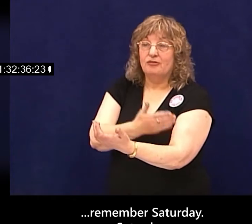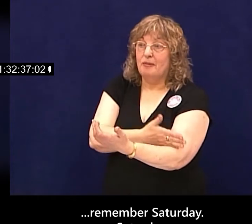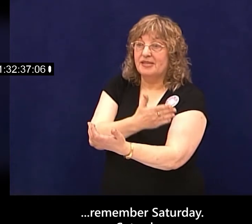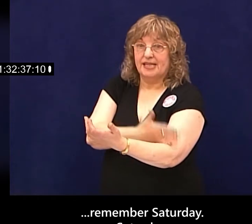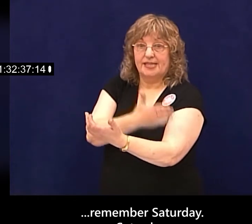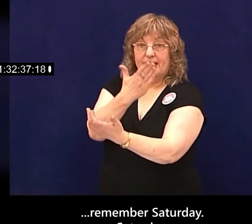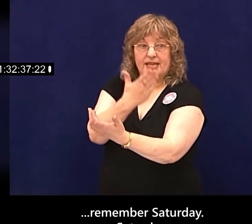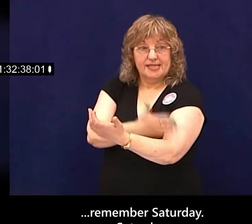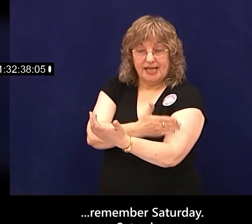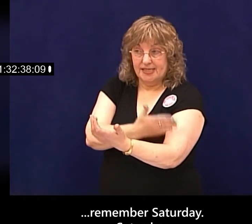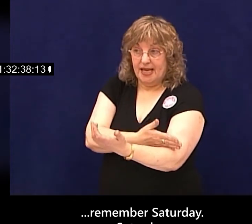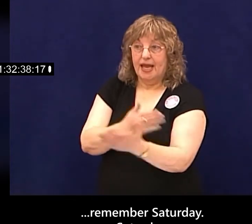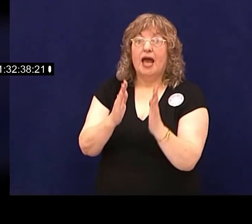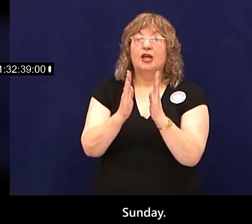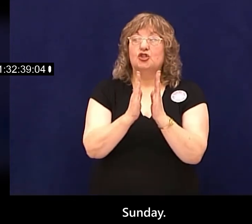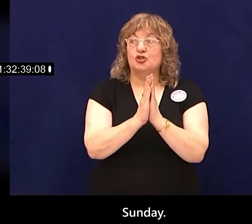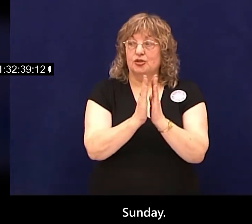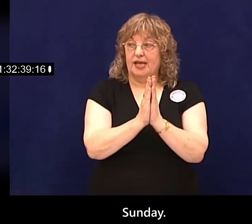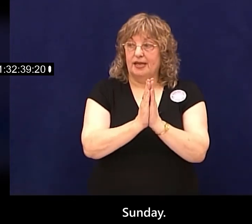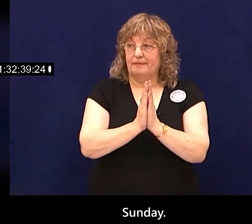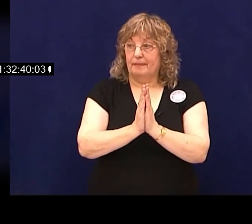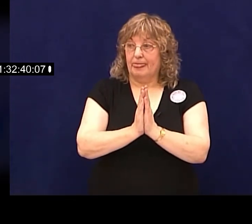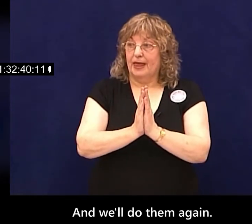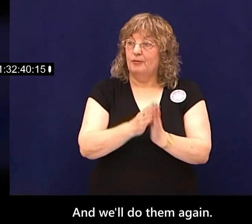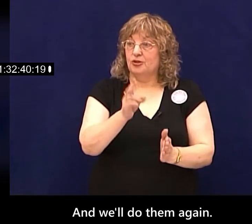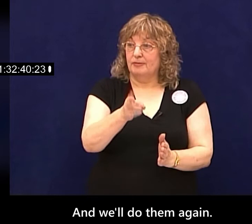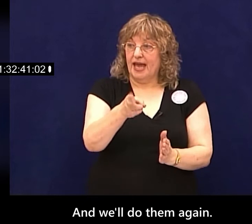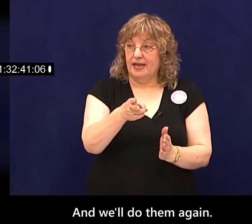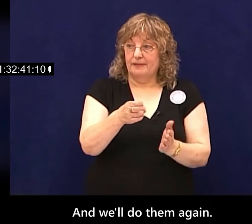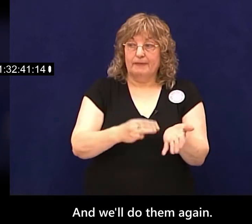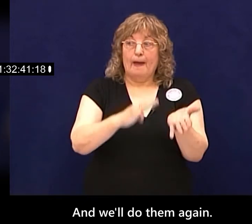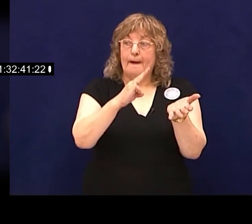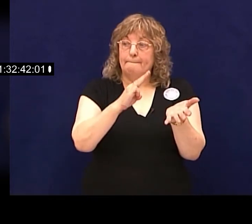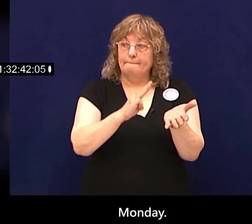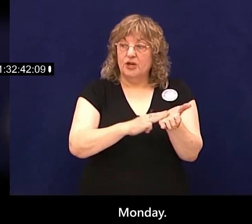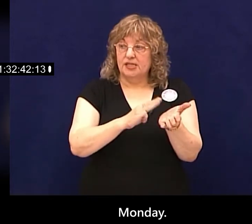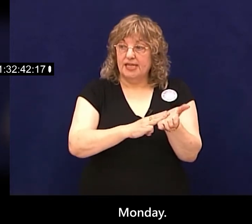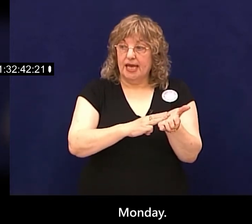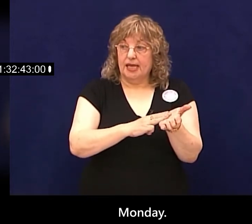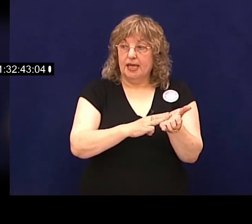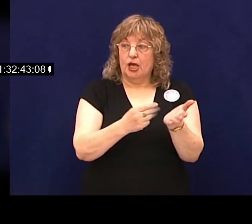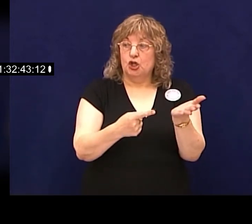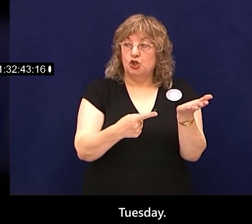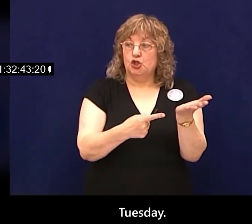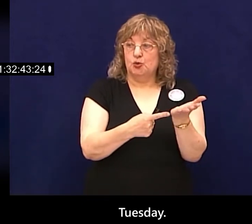remember Saturday. Saturday, Sunday. And we'll do them again. Monday,